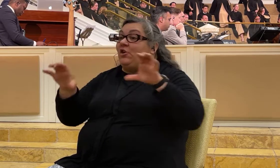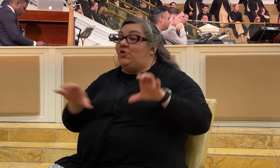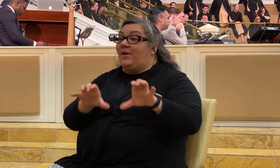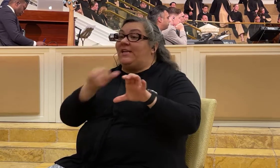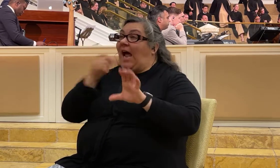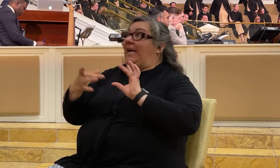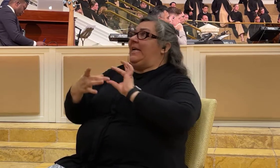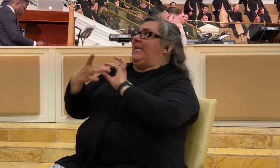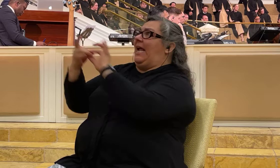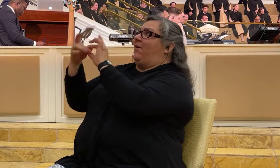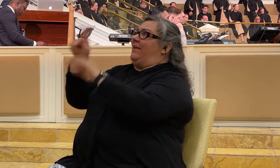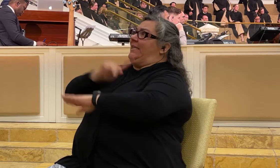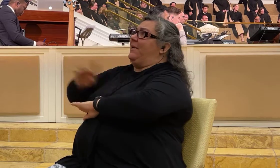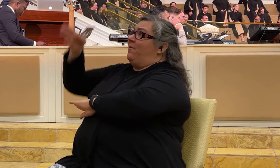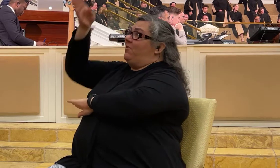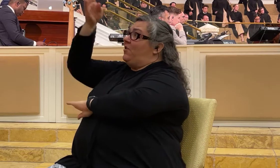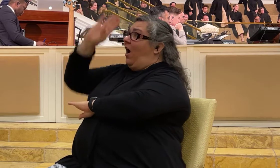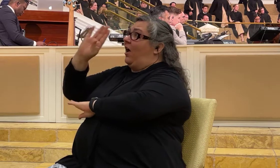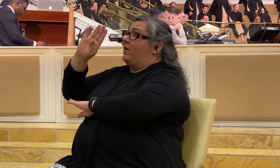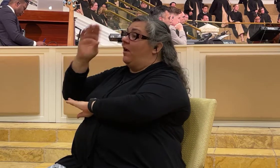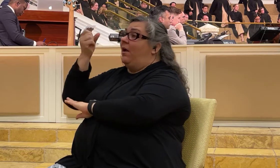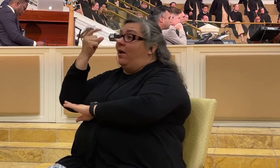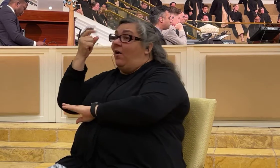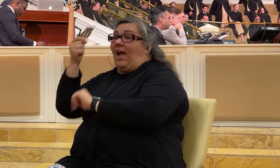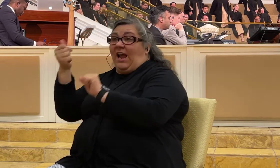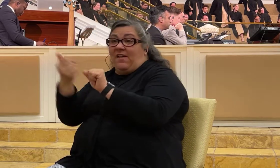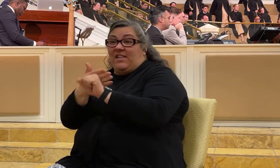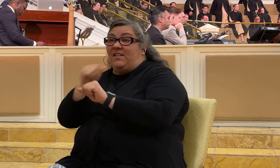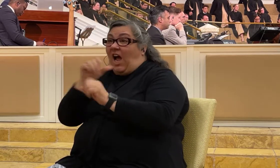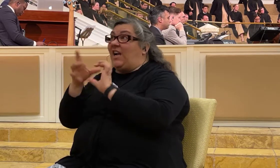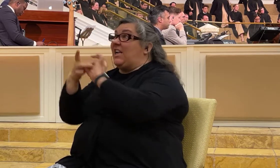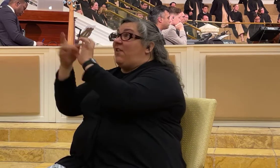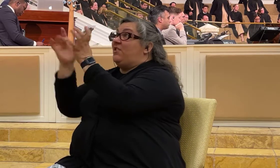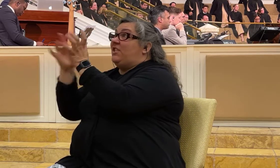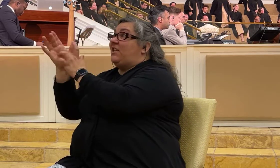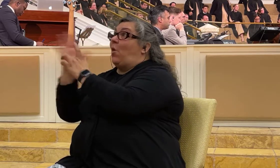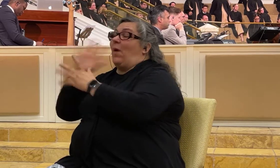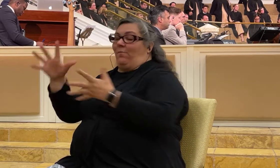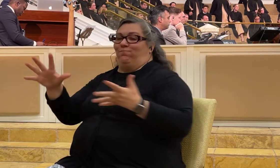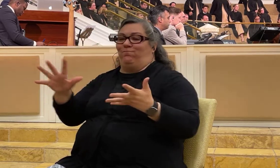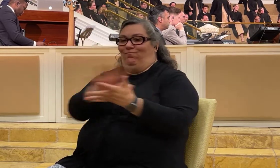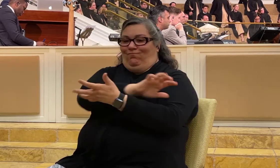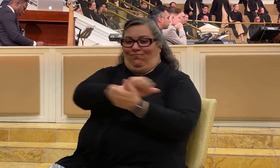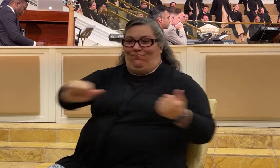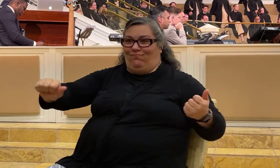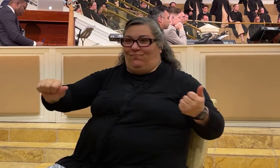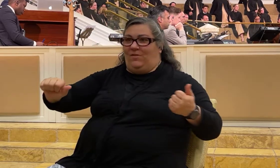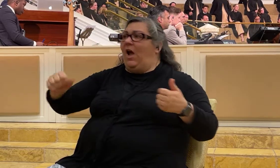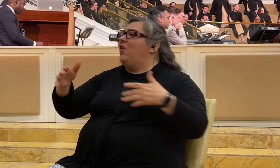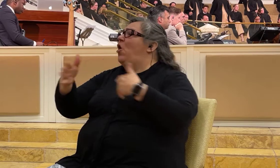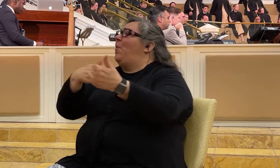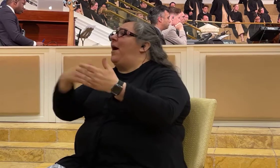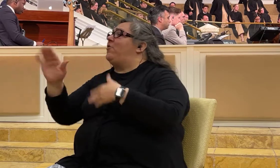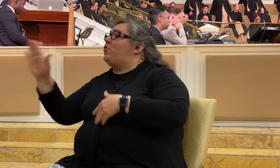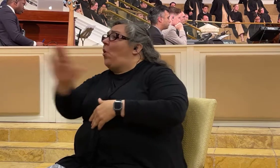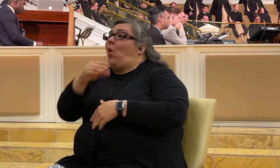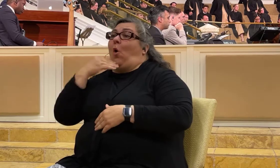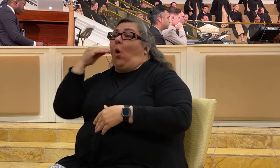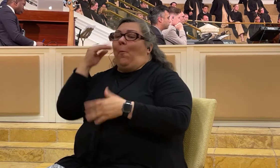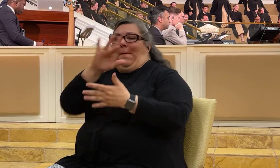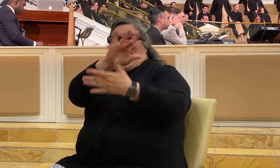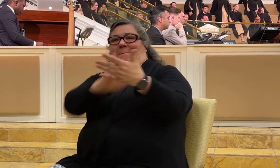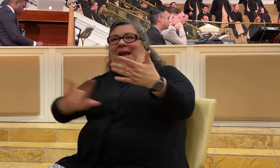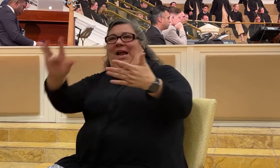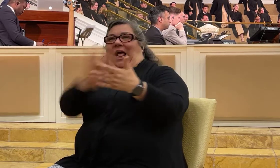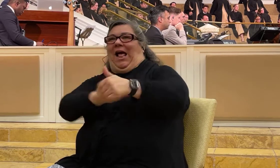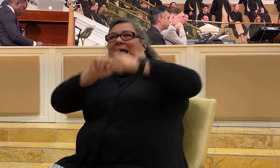kingdom of God, everything that's not of Jesus shall go down. Amen. Doesn't matter if your house is paid for or not paid for. Doesn't matter how much money you got in